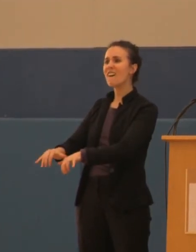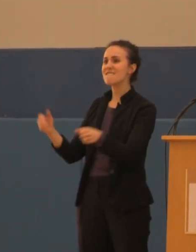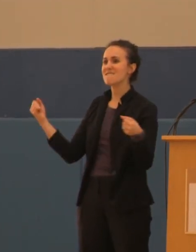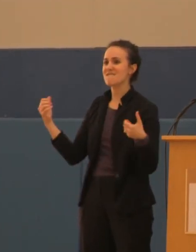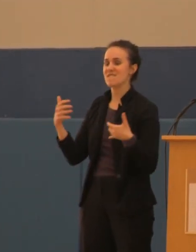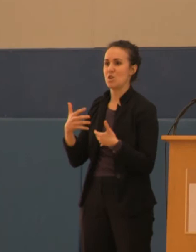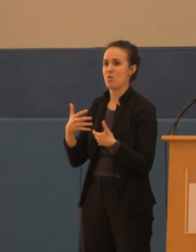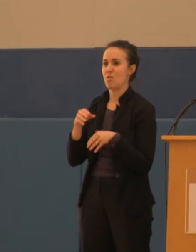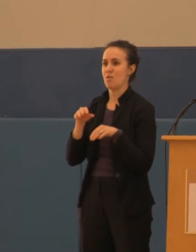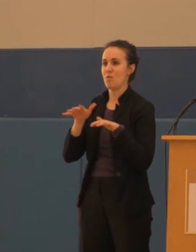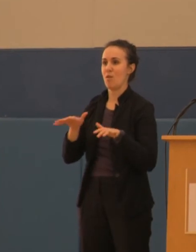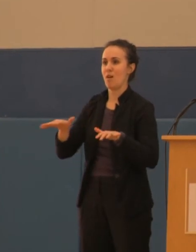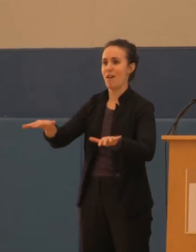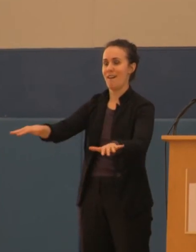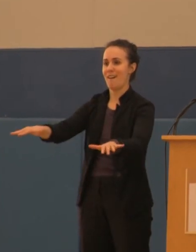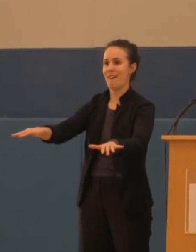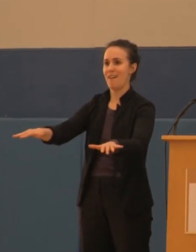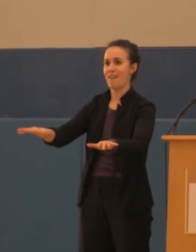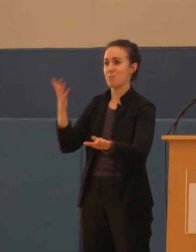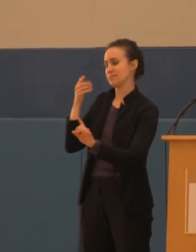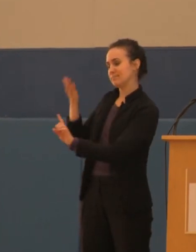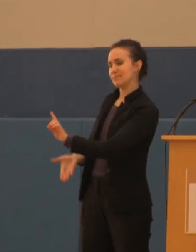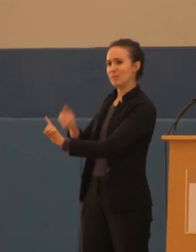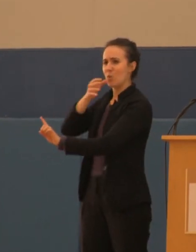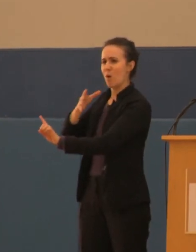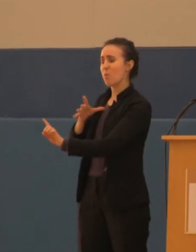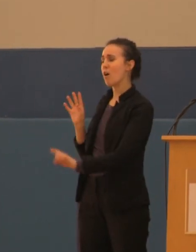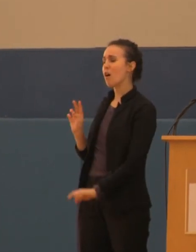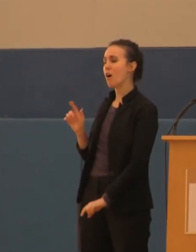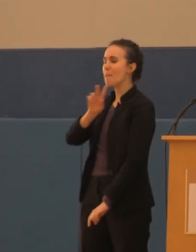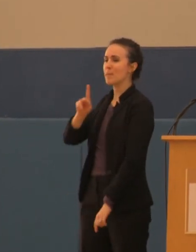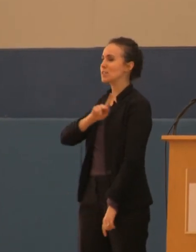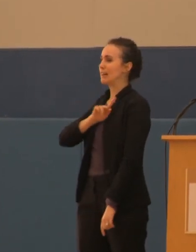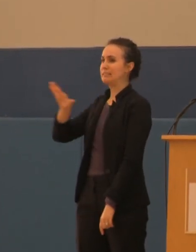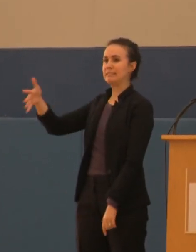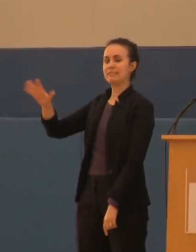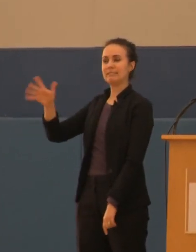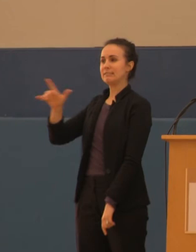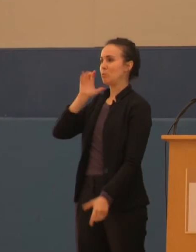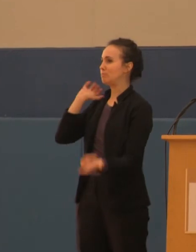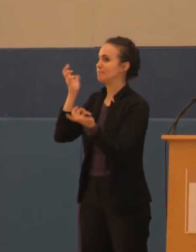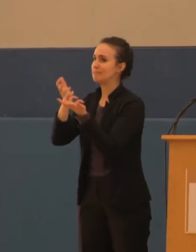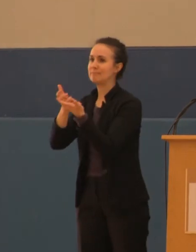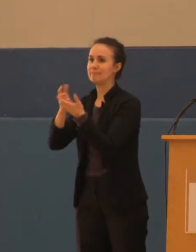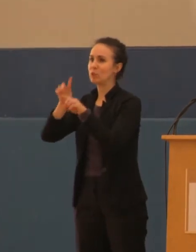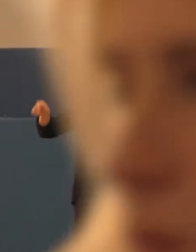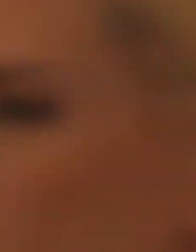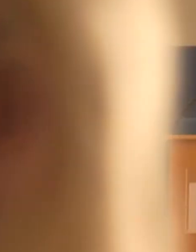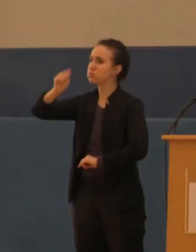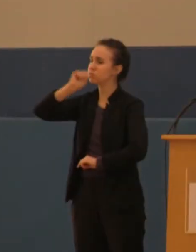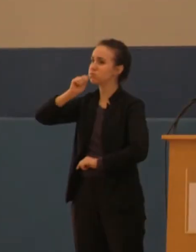there. That as a woman, I lacked the temperament to hold public office,